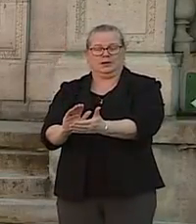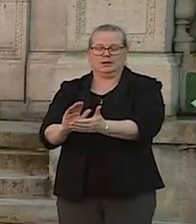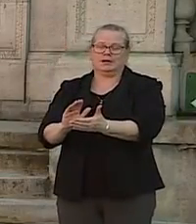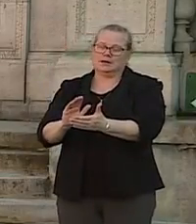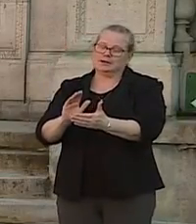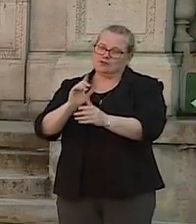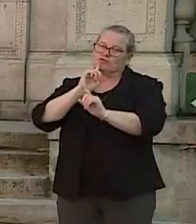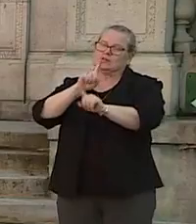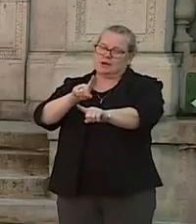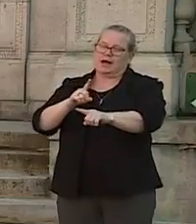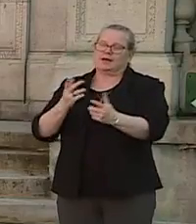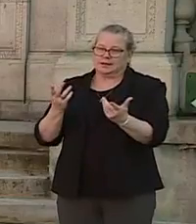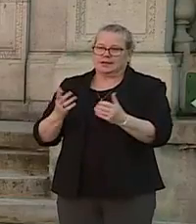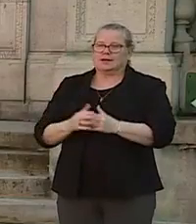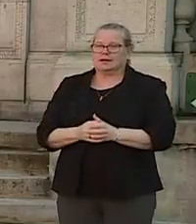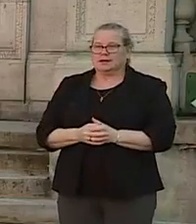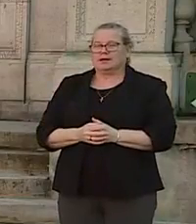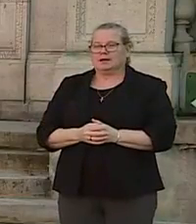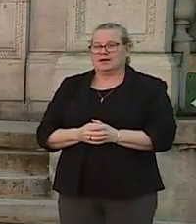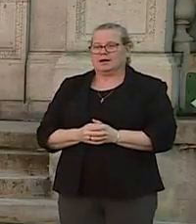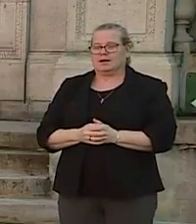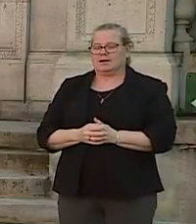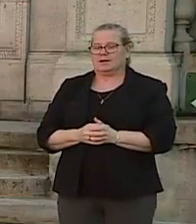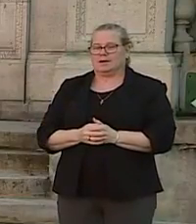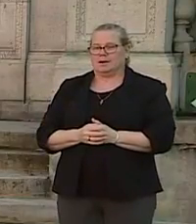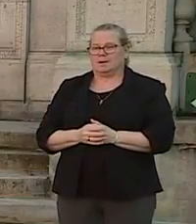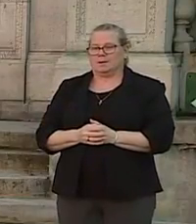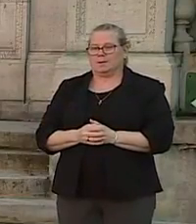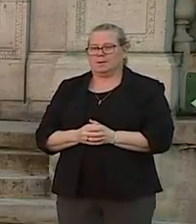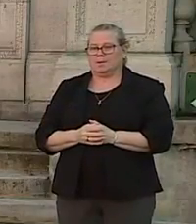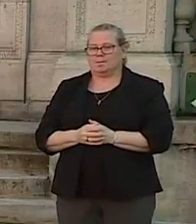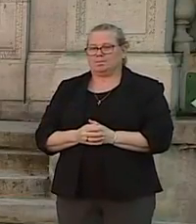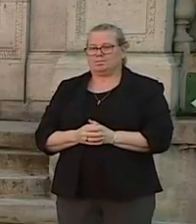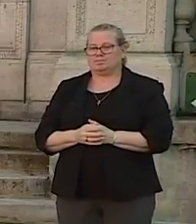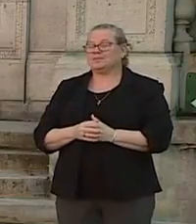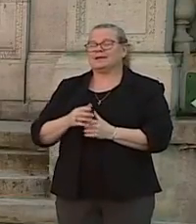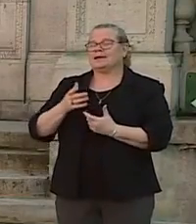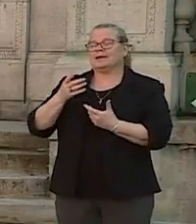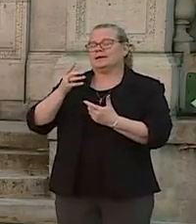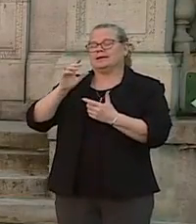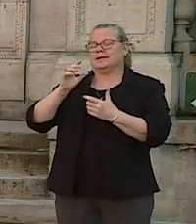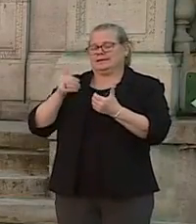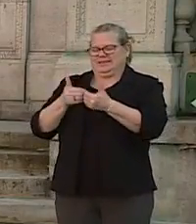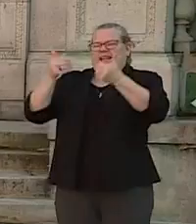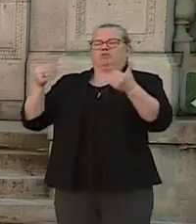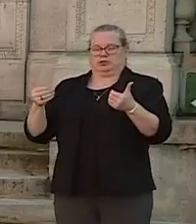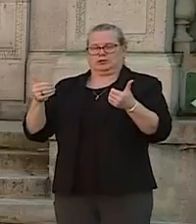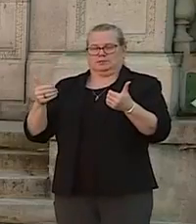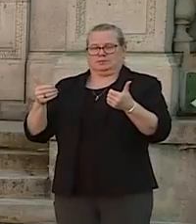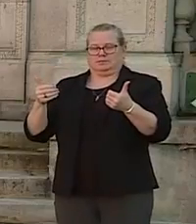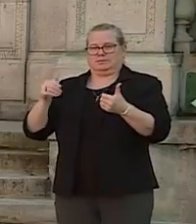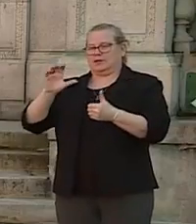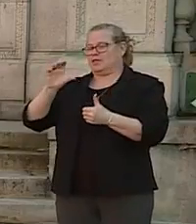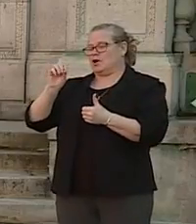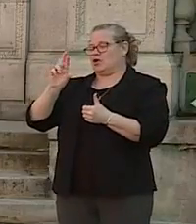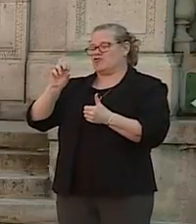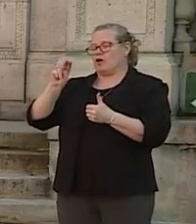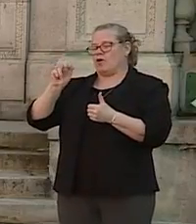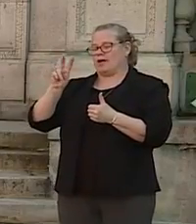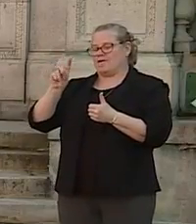and respond to. I would not put this in the category of coronavirus response, but I will say that we were pretty active